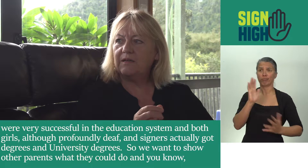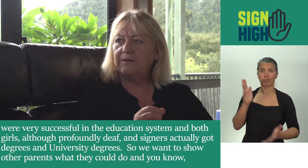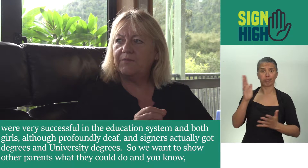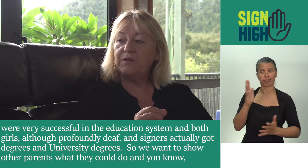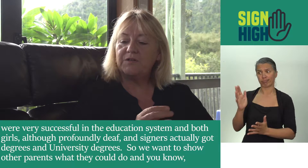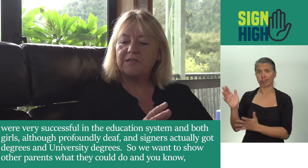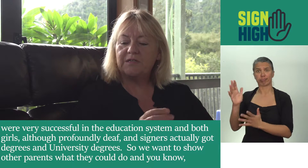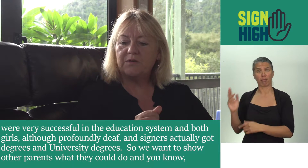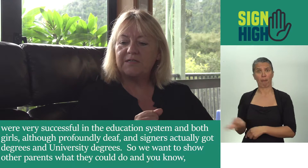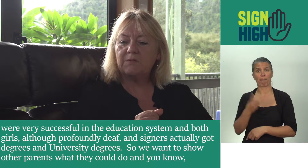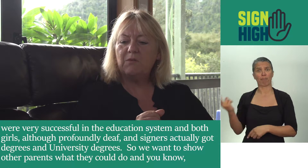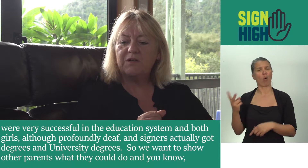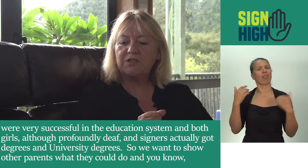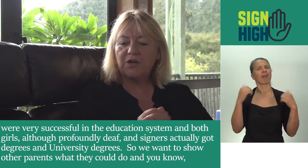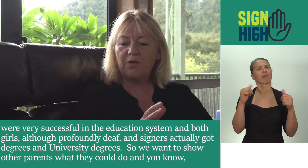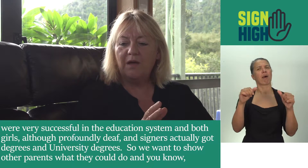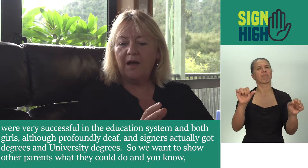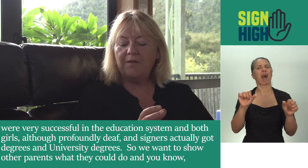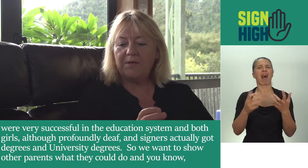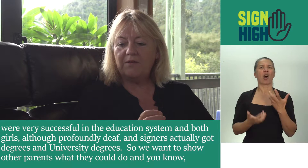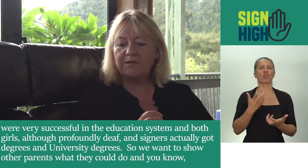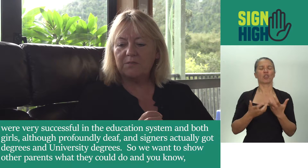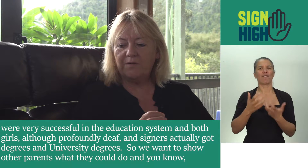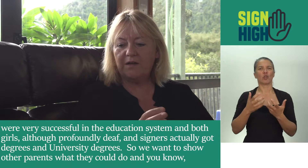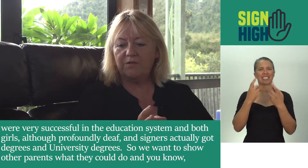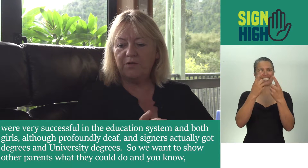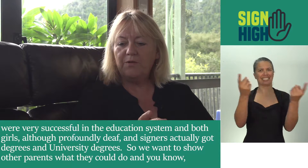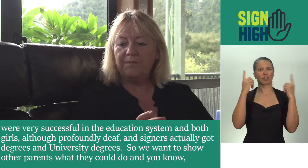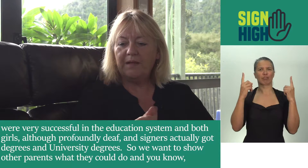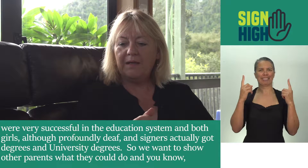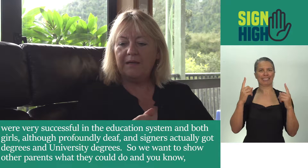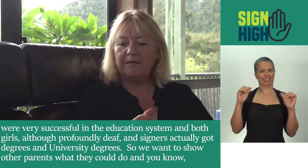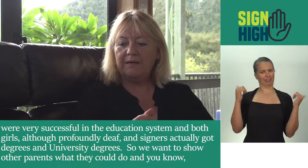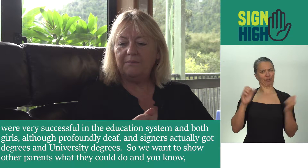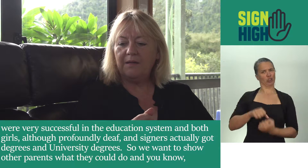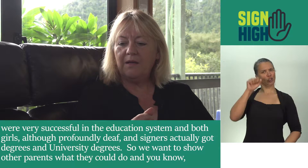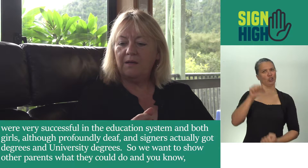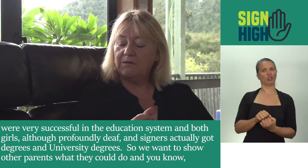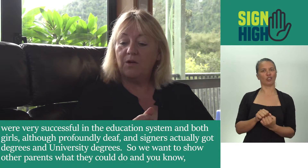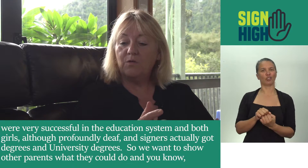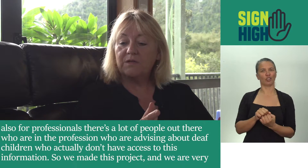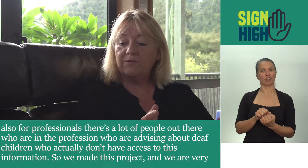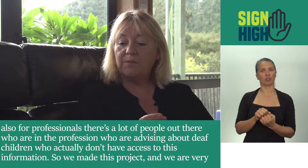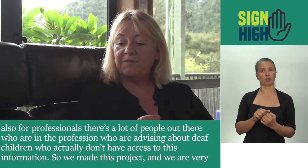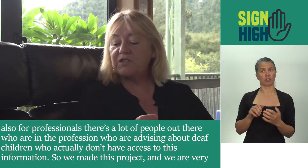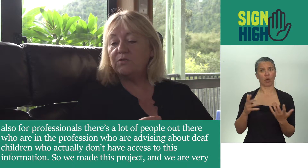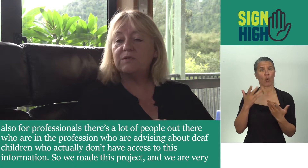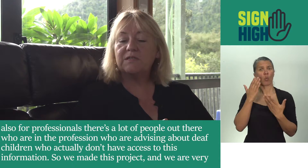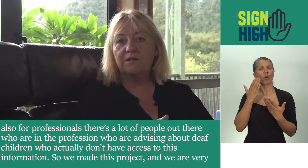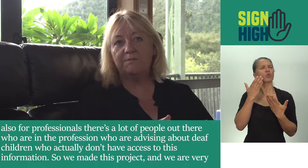in university degrees. So we wanted to show other parents what they could do, and you know, also for professionals. There's a lot of